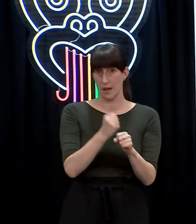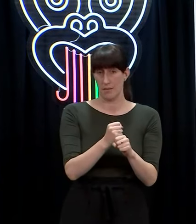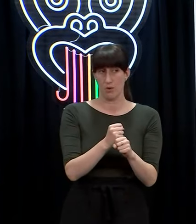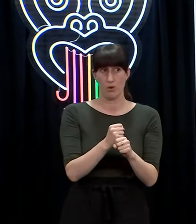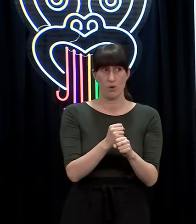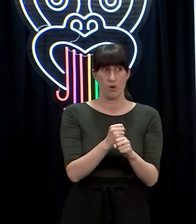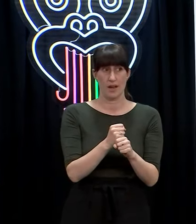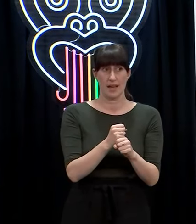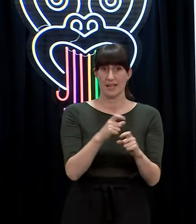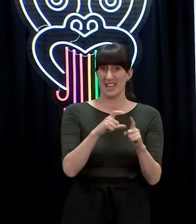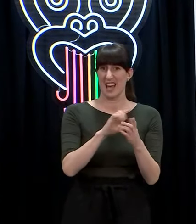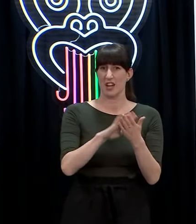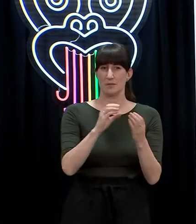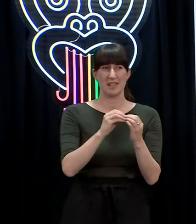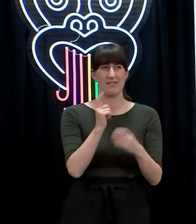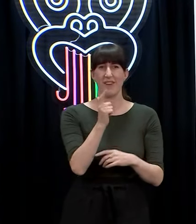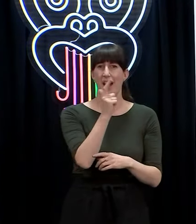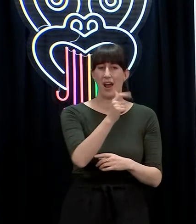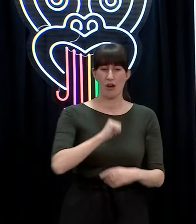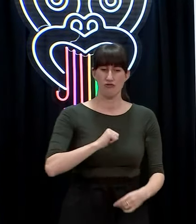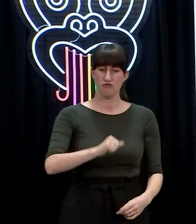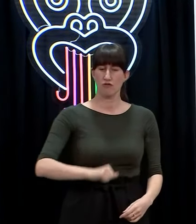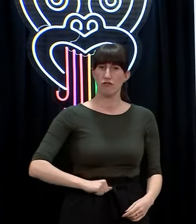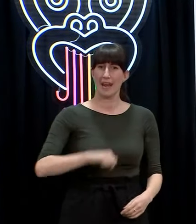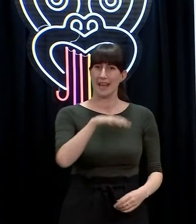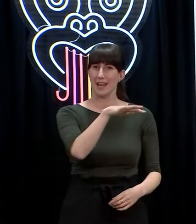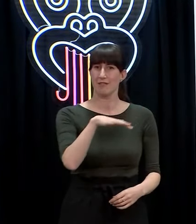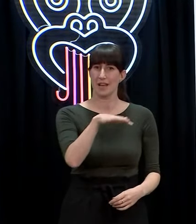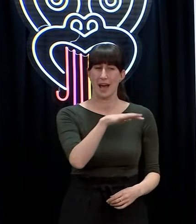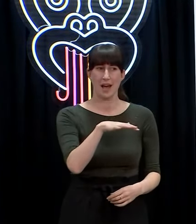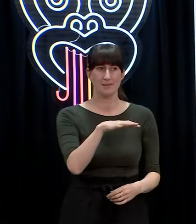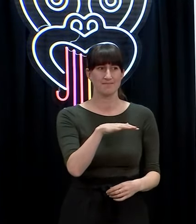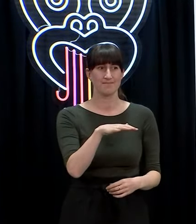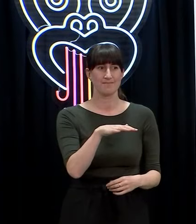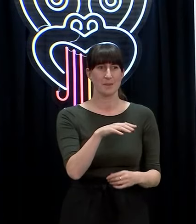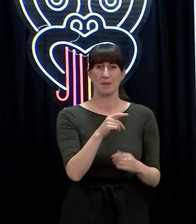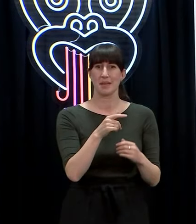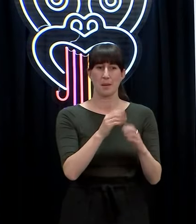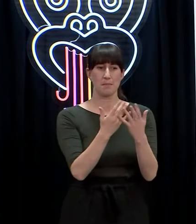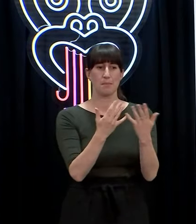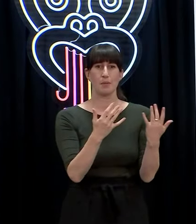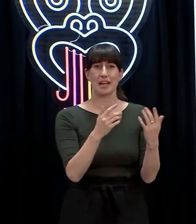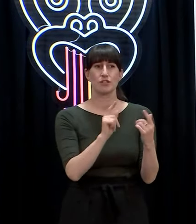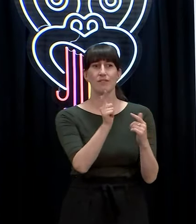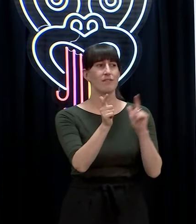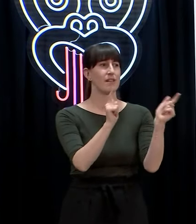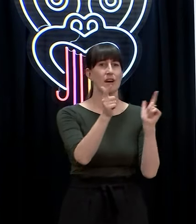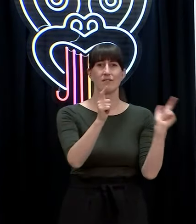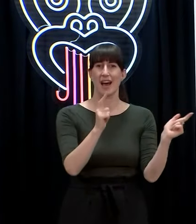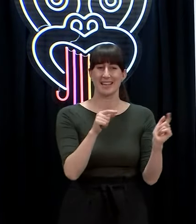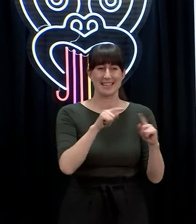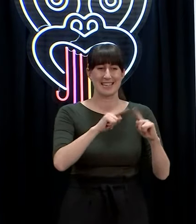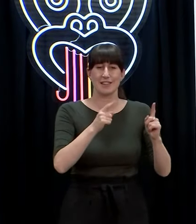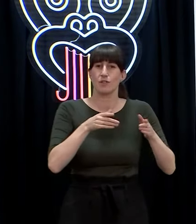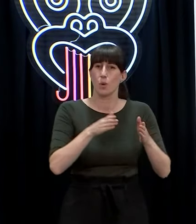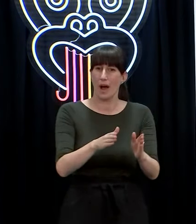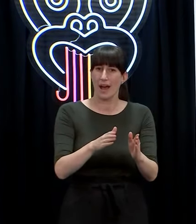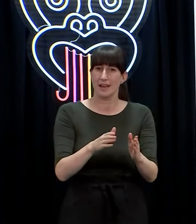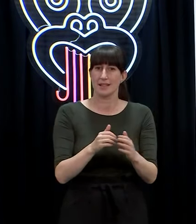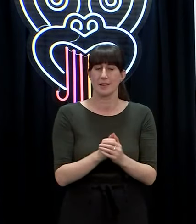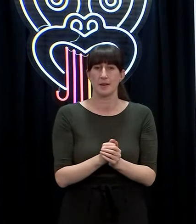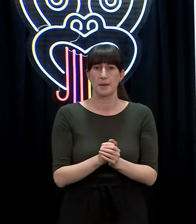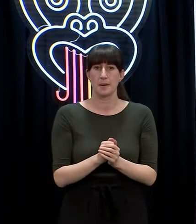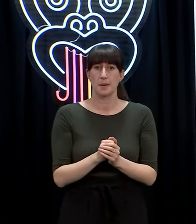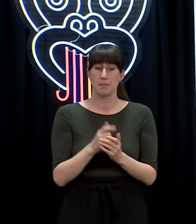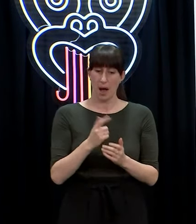DHBs that have got more rural populations, then they need very specific initiatives to get out and get to those populations. What I am confident